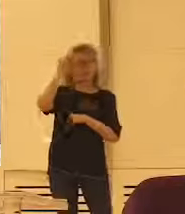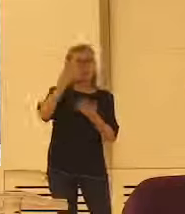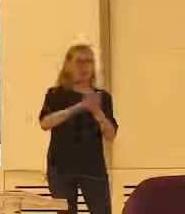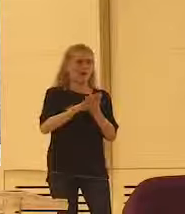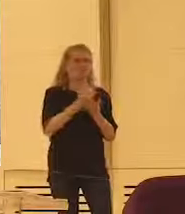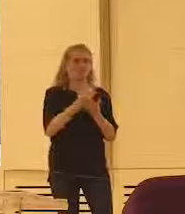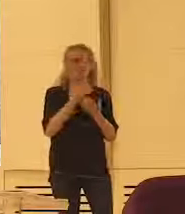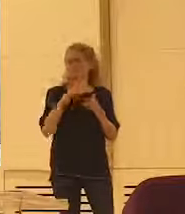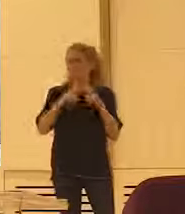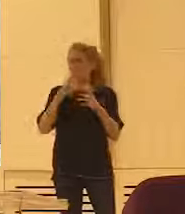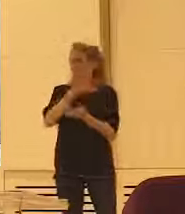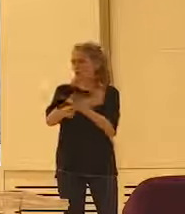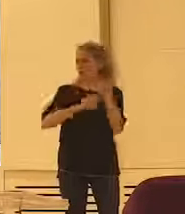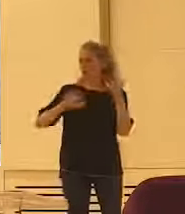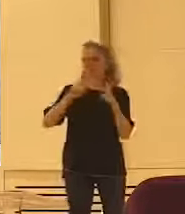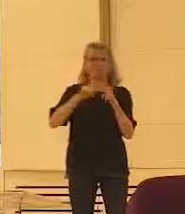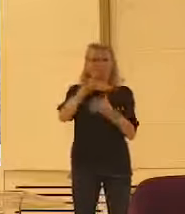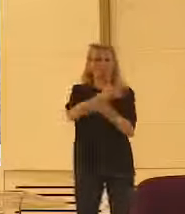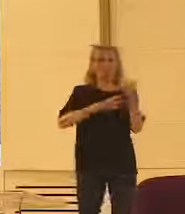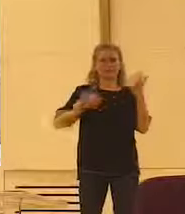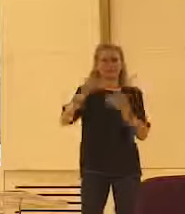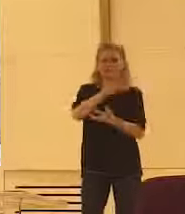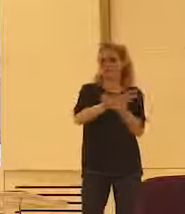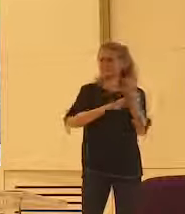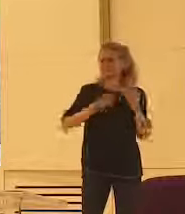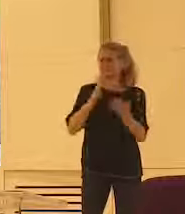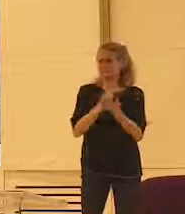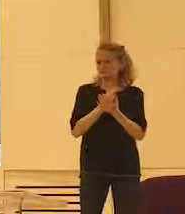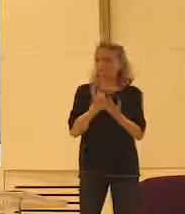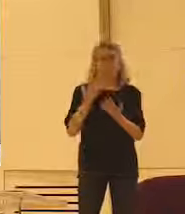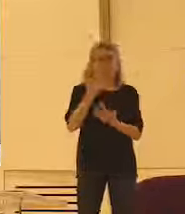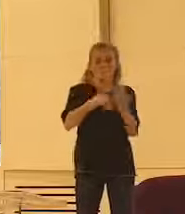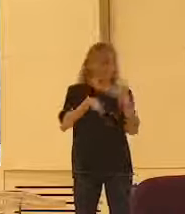So deaf awareness as well, I know that's quite complicated,